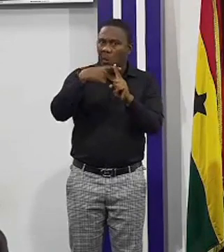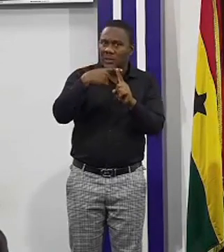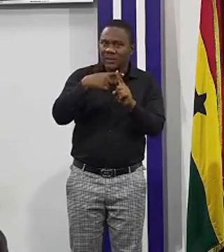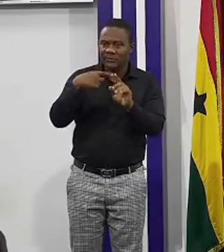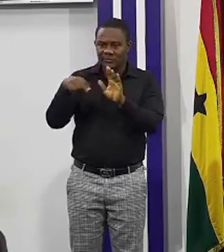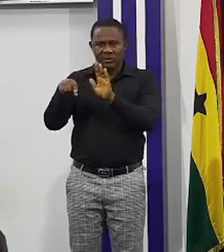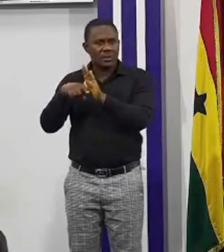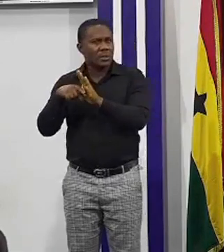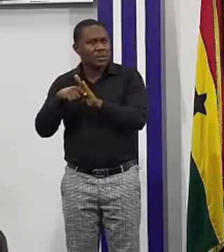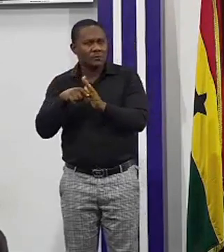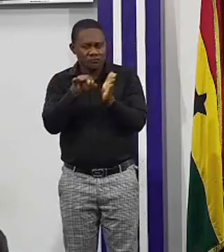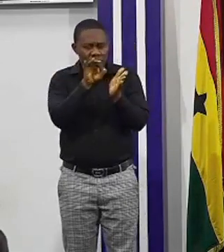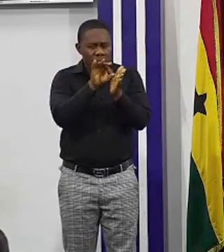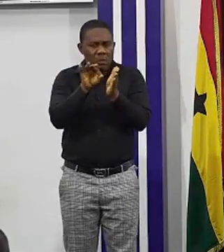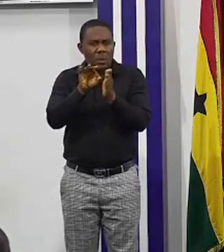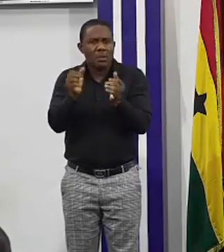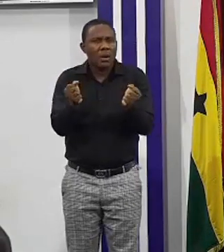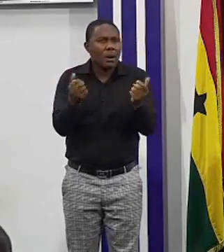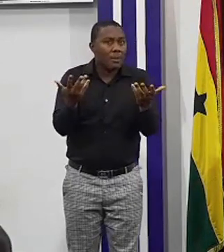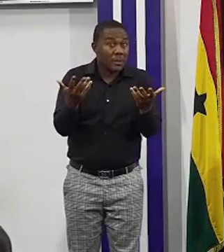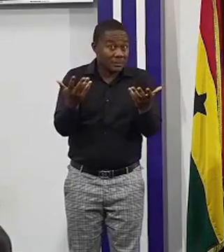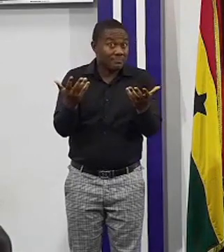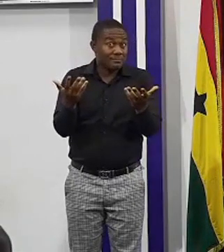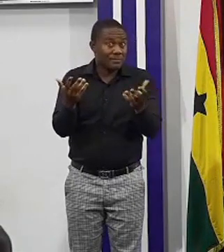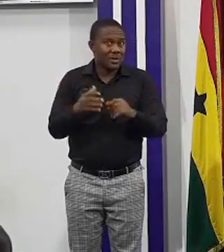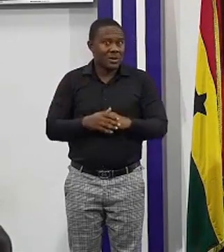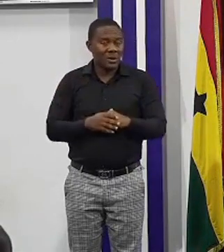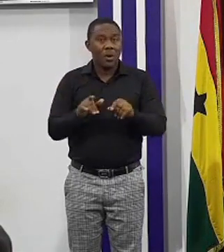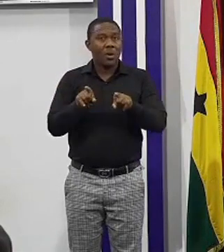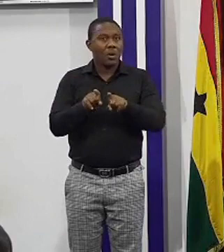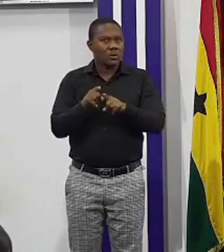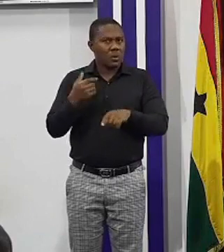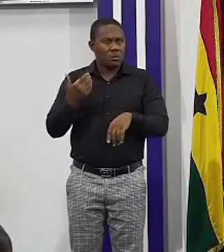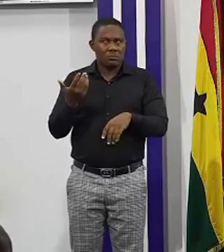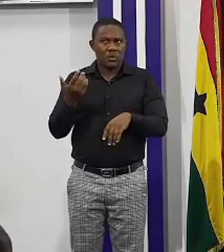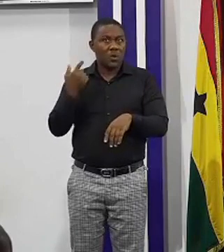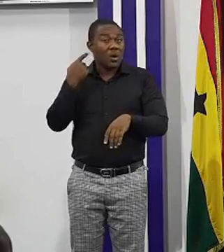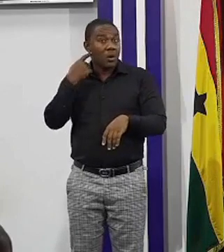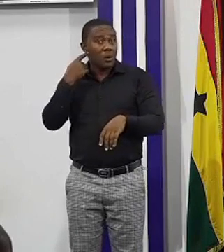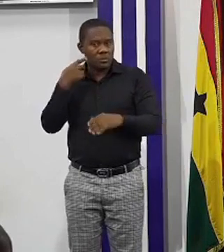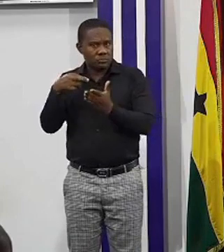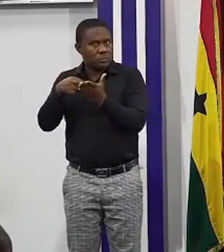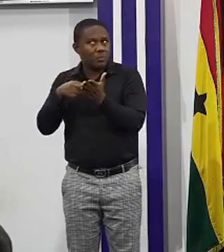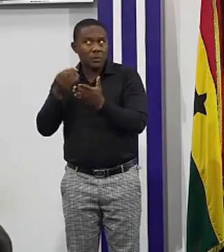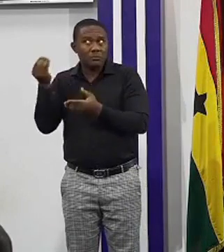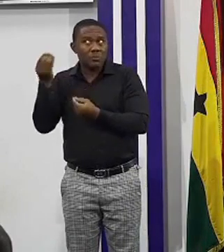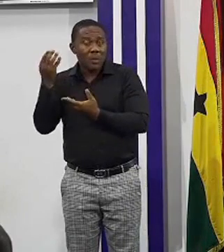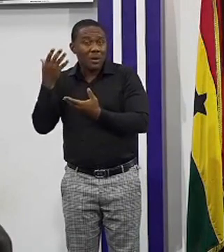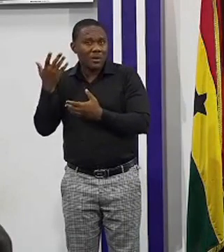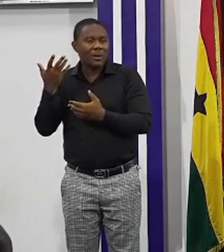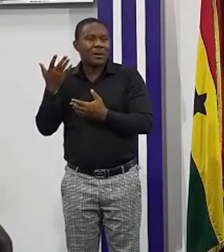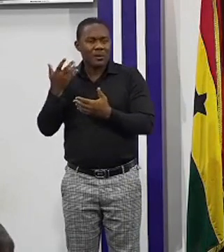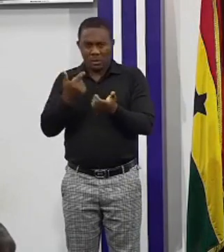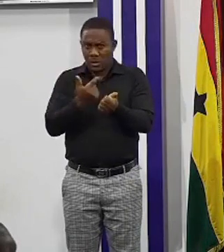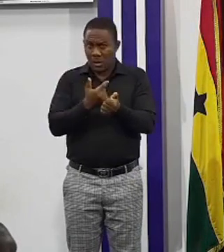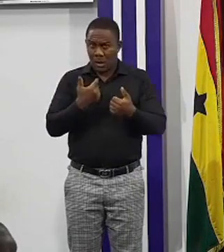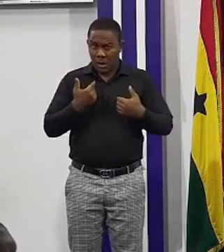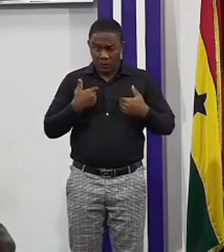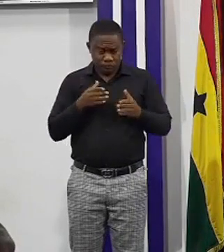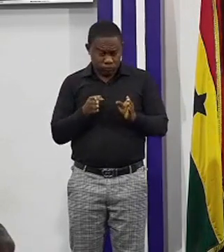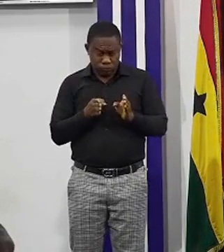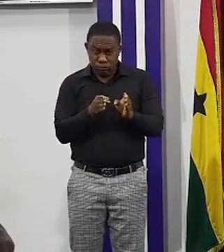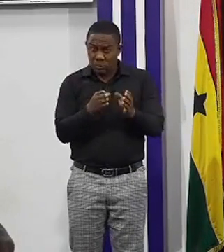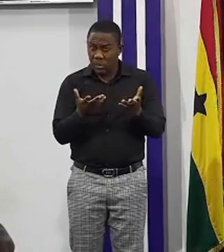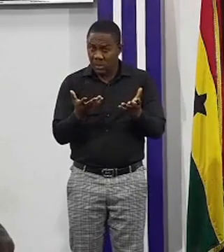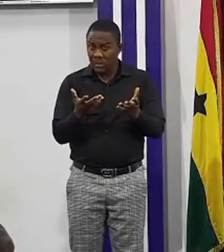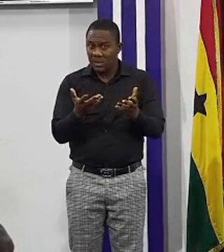are reports that Ghana has a model that projects that 3